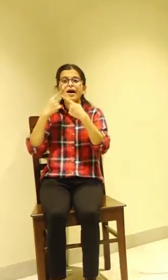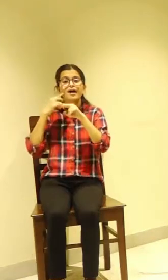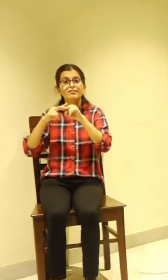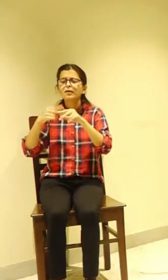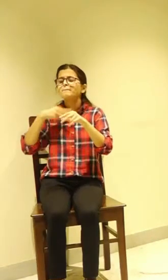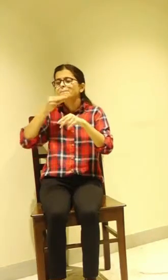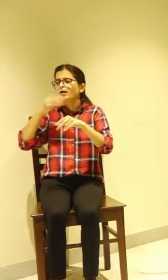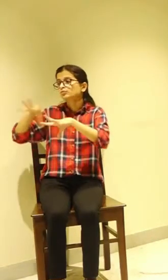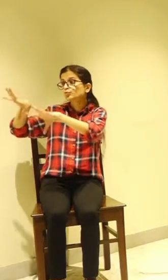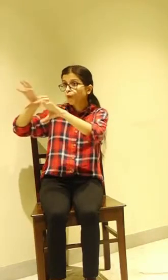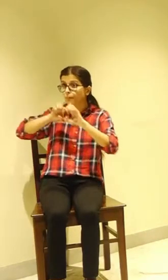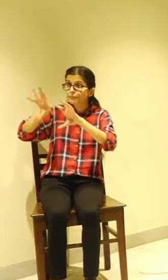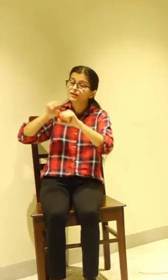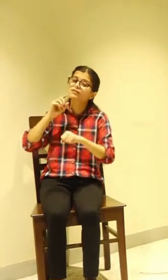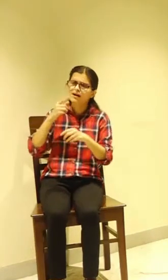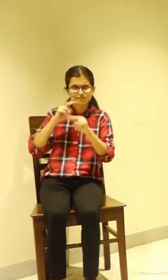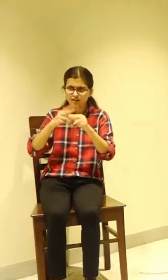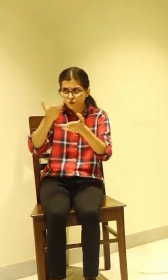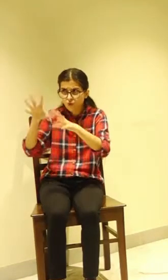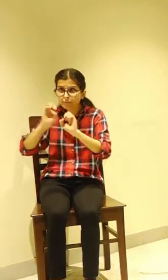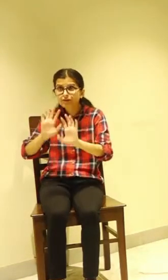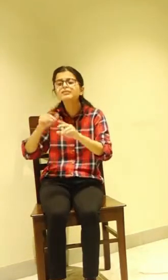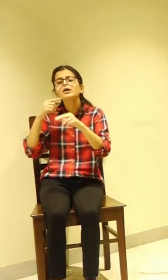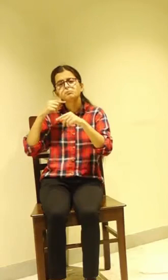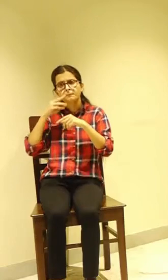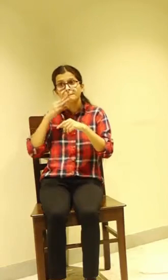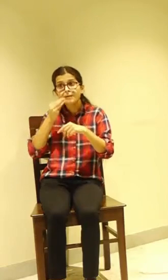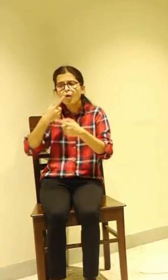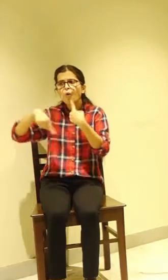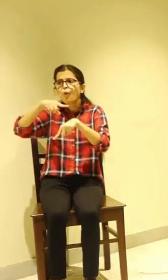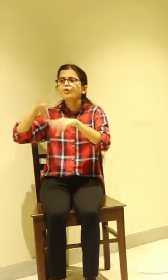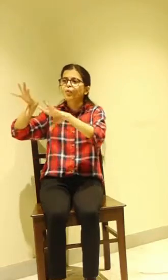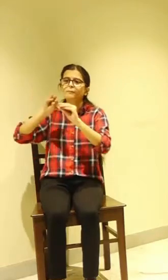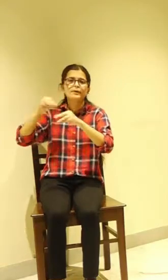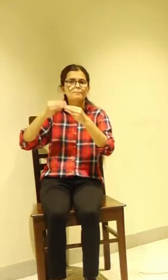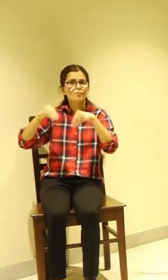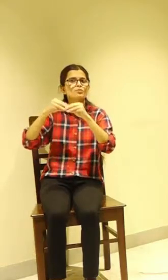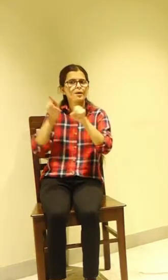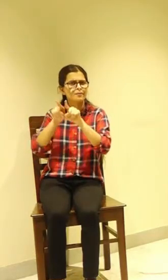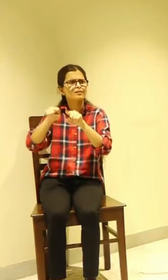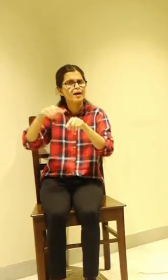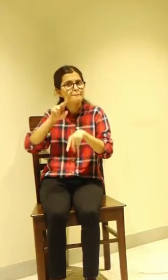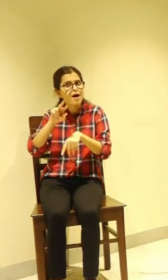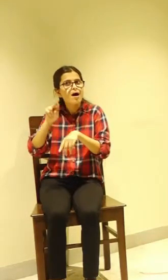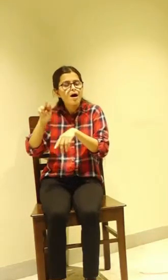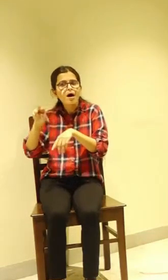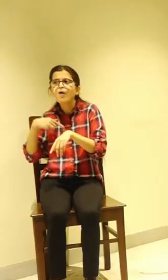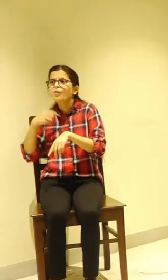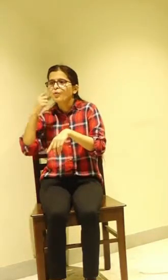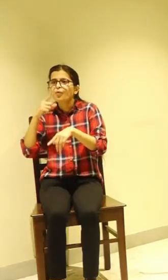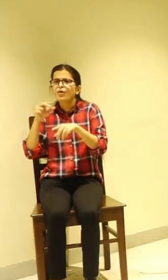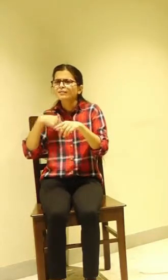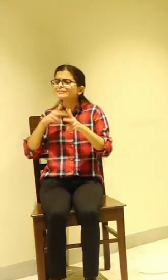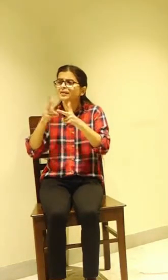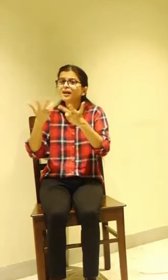please copy everything that follows after it, because only then does without procedure established by law make sense, because you're told